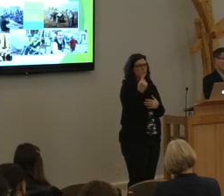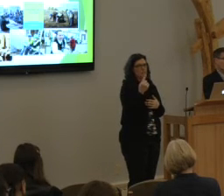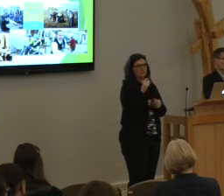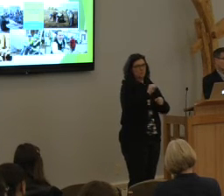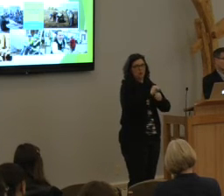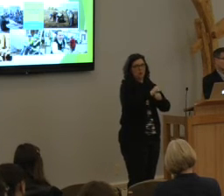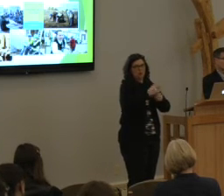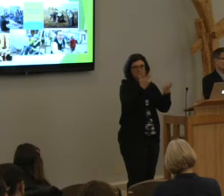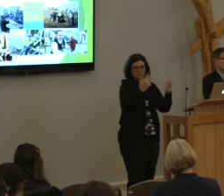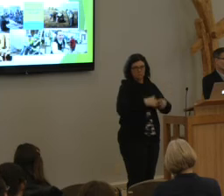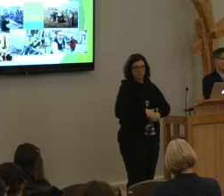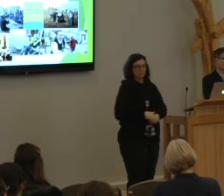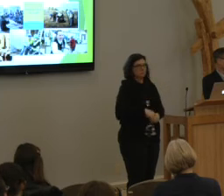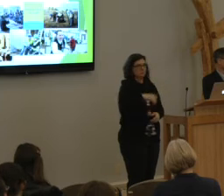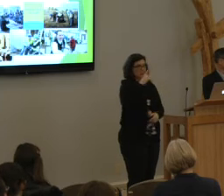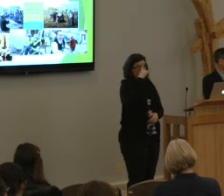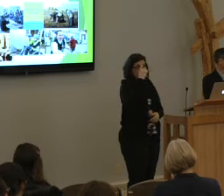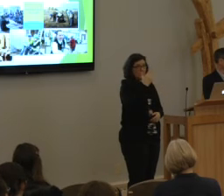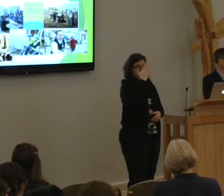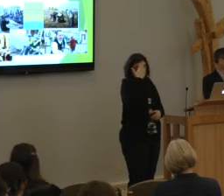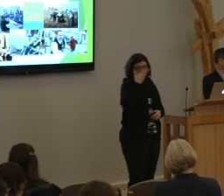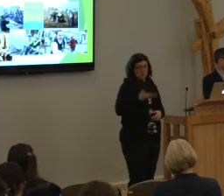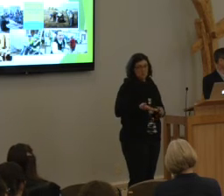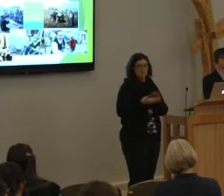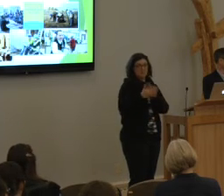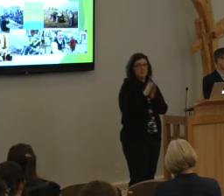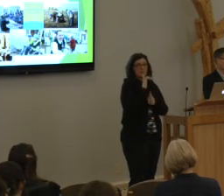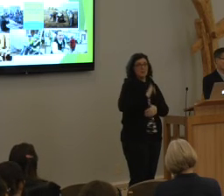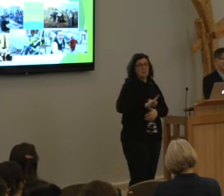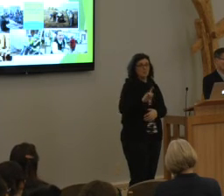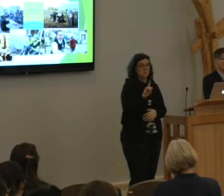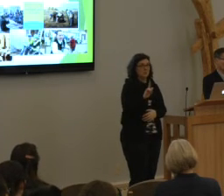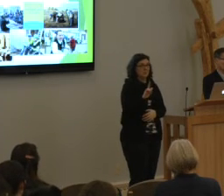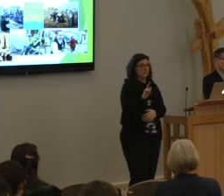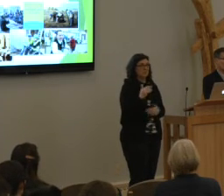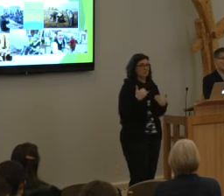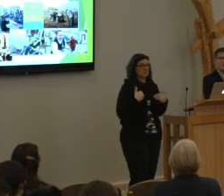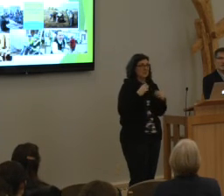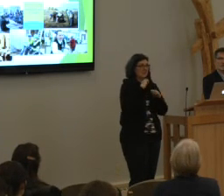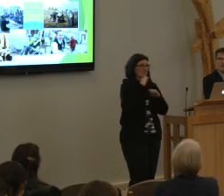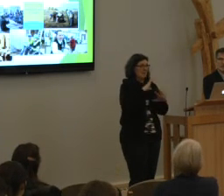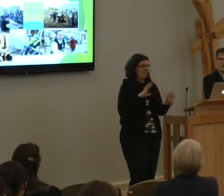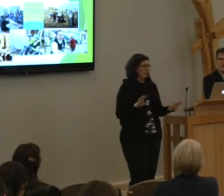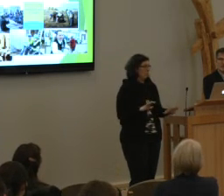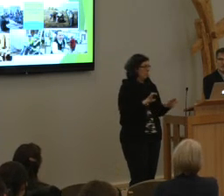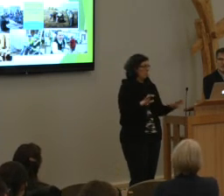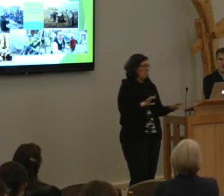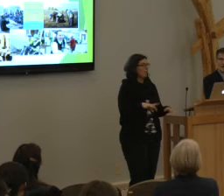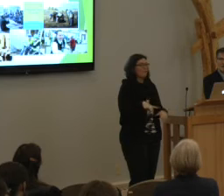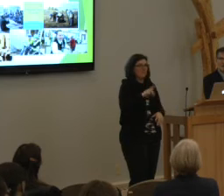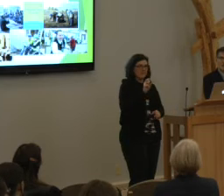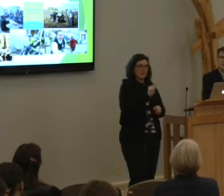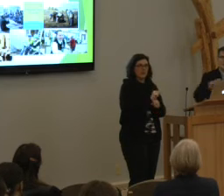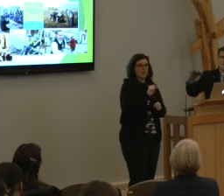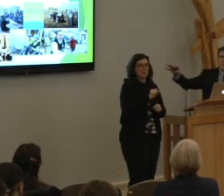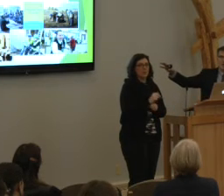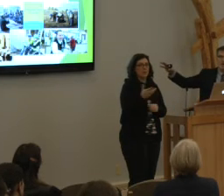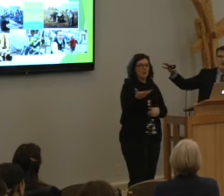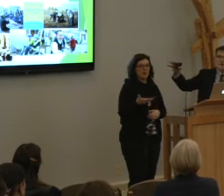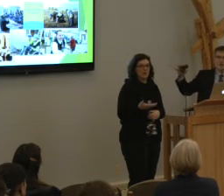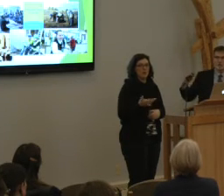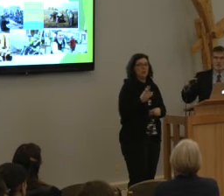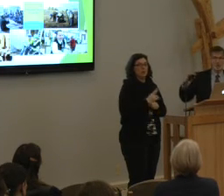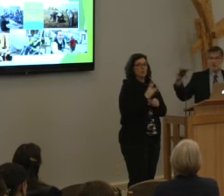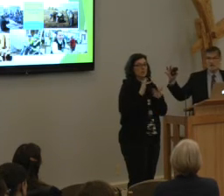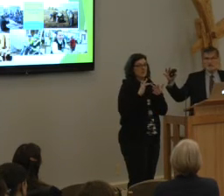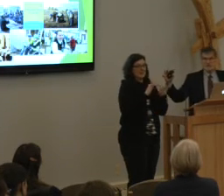Melissa a job, because we know her, and she's turning 21, doesn't have anything to do, then let's figure this out and use the network